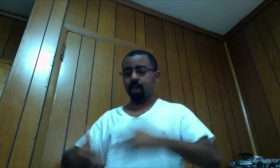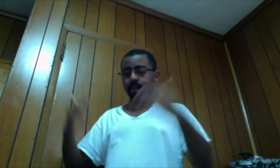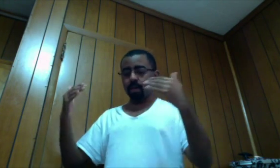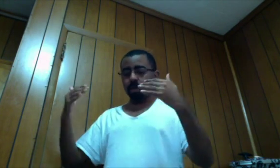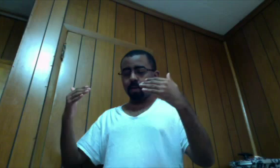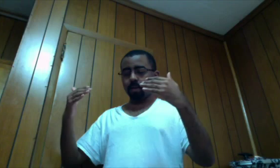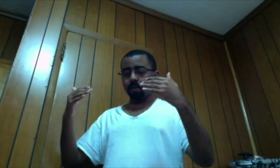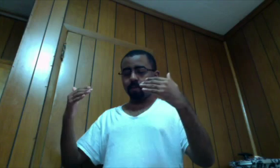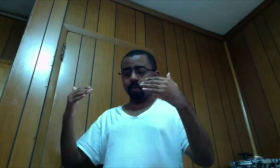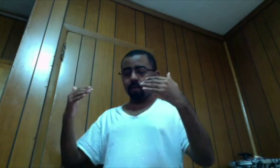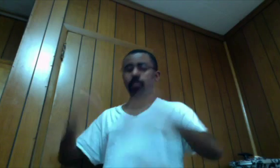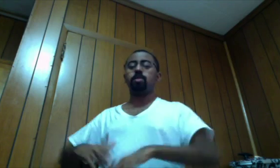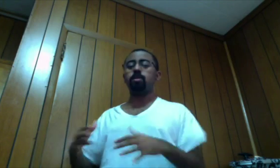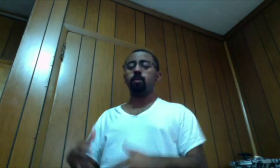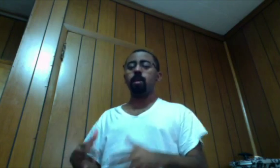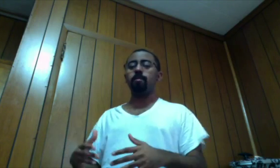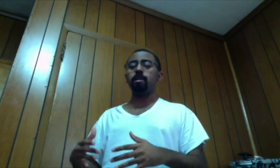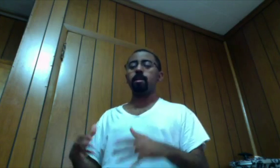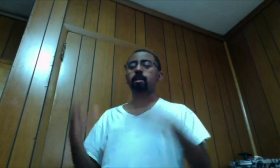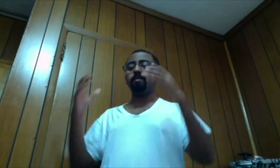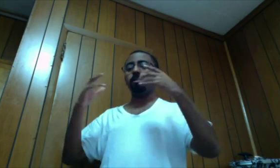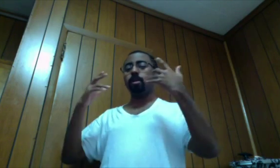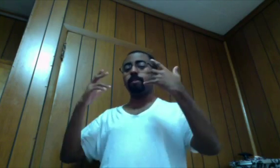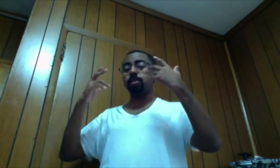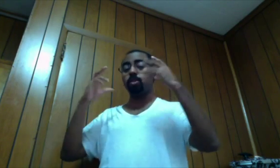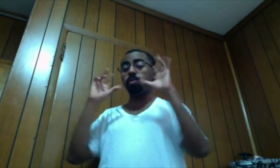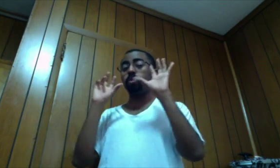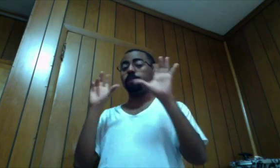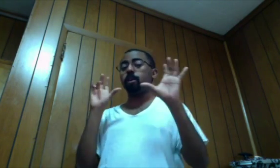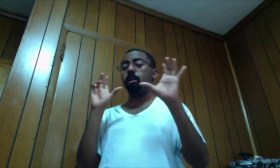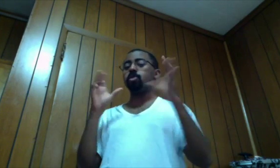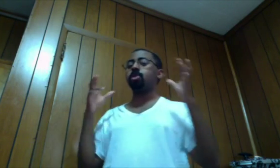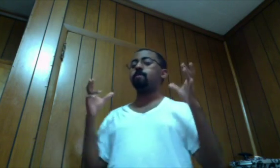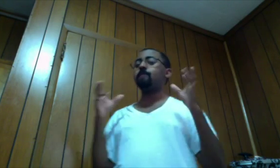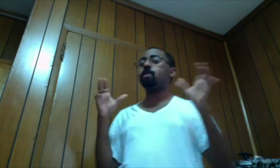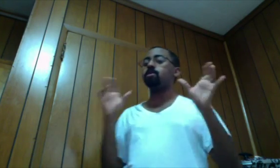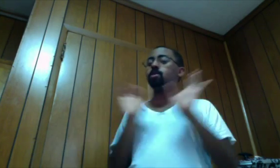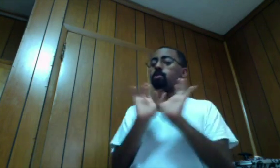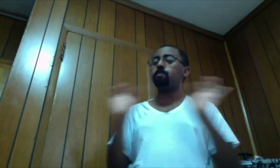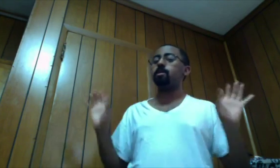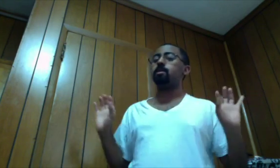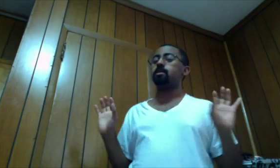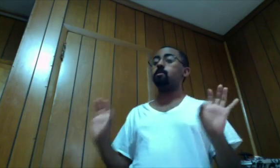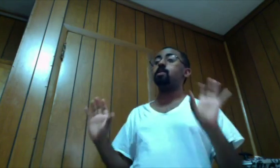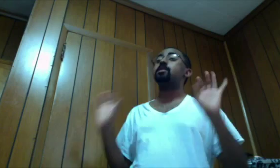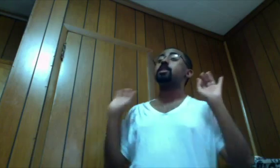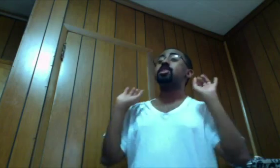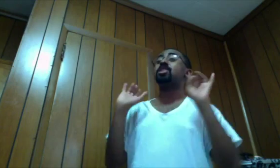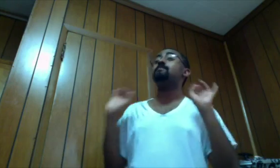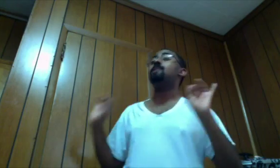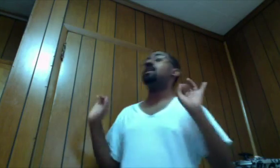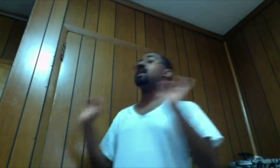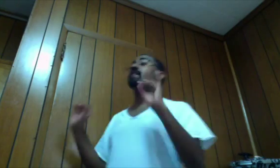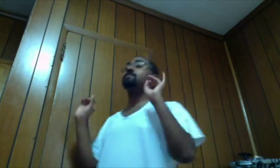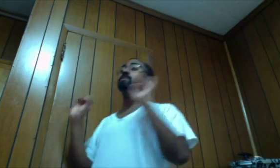then it's using one ability. But if it's 2 different colors, she might be using 2 abilities at once. She might have some